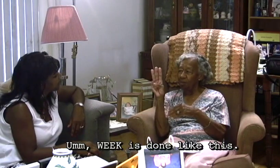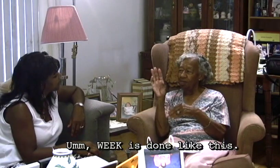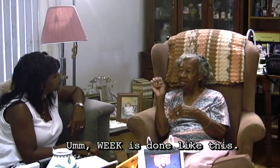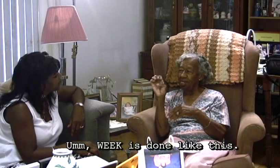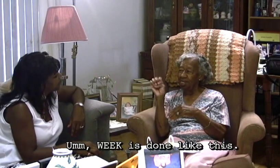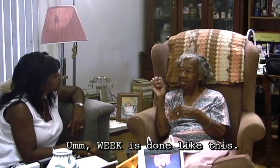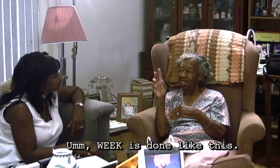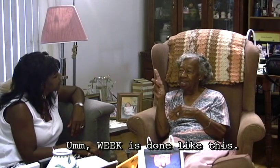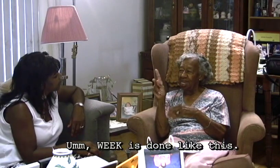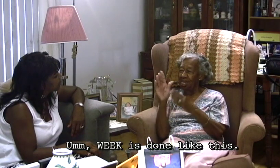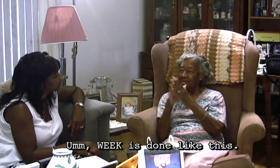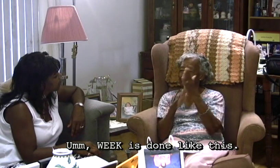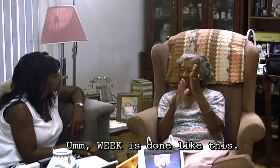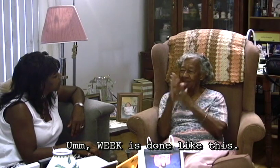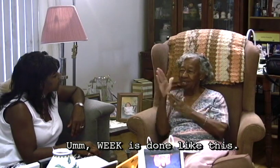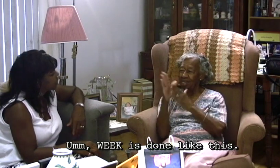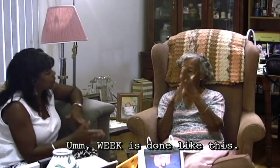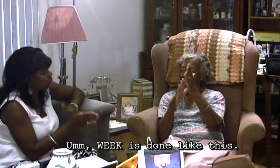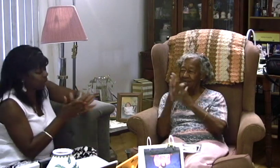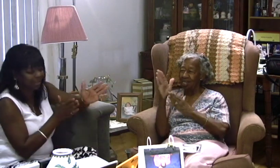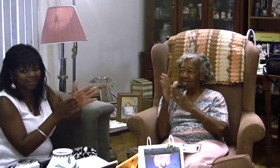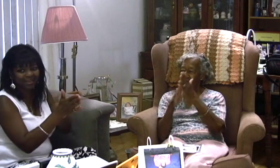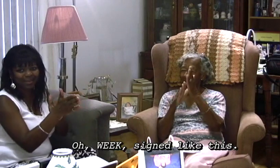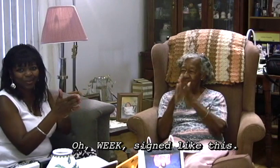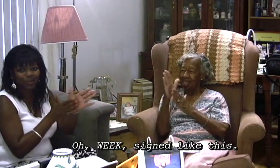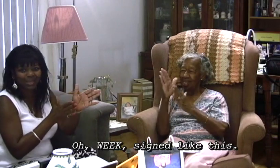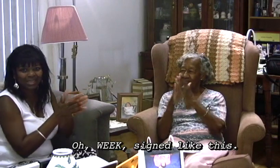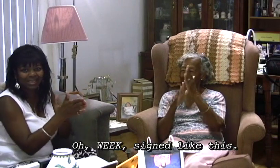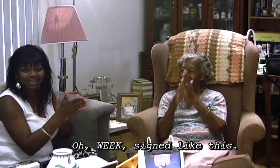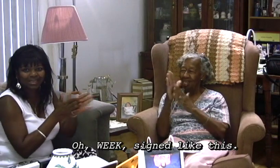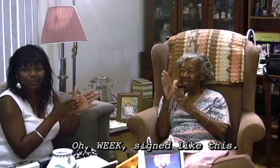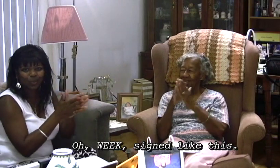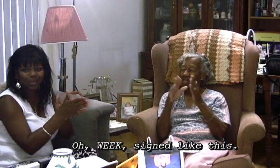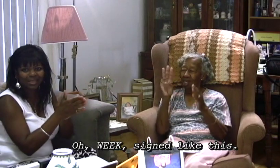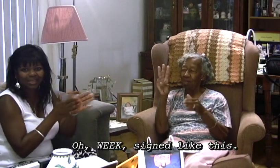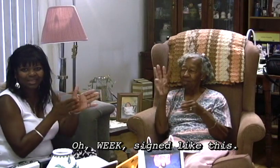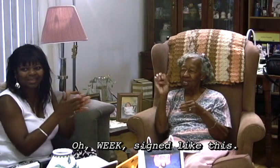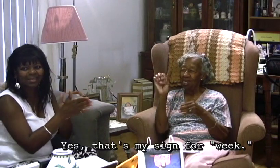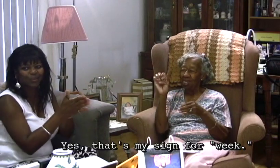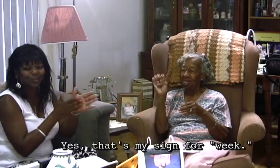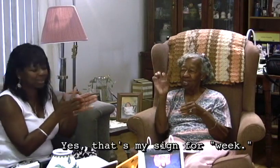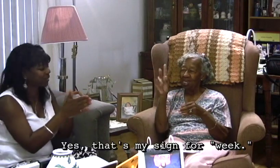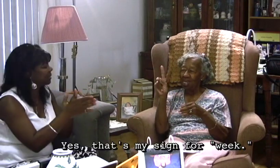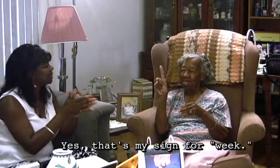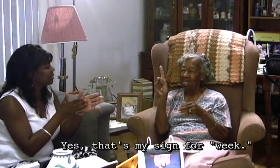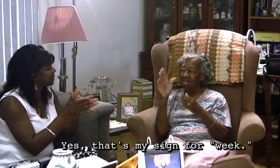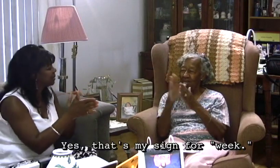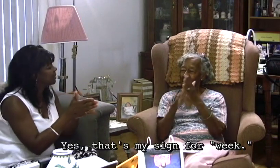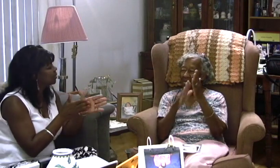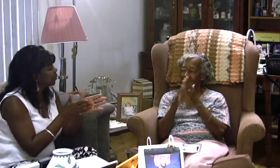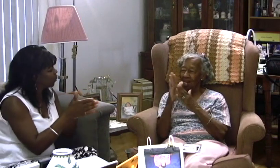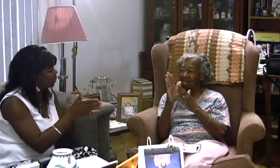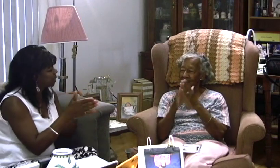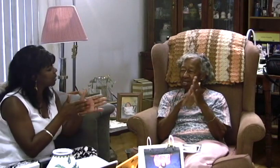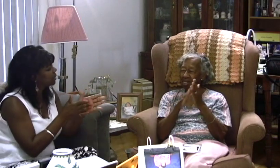Week. Week is done like this. Oh, week sign like this. Yes, that's my sign for week.